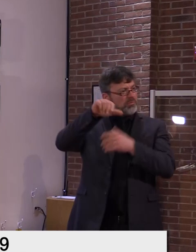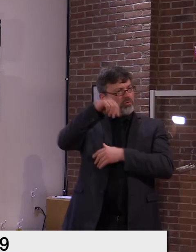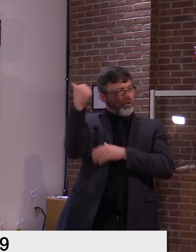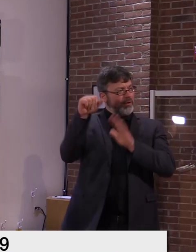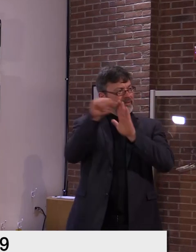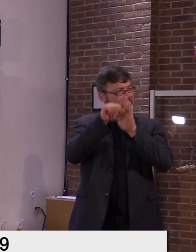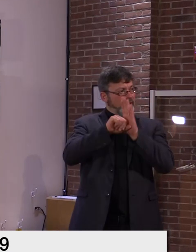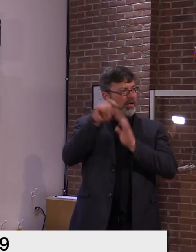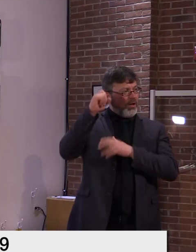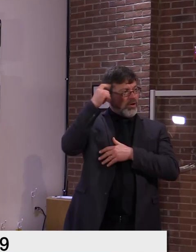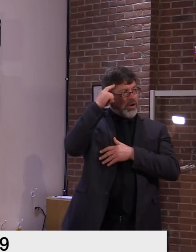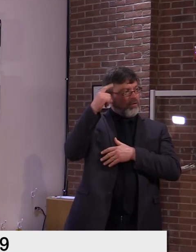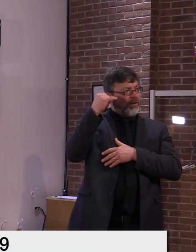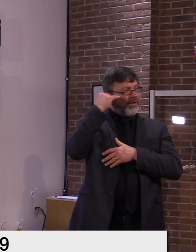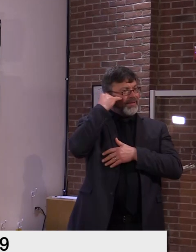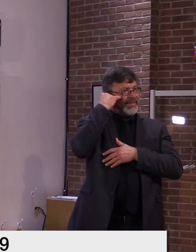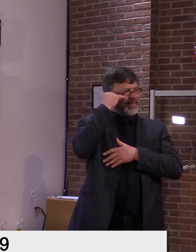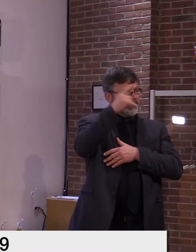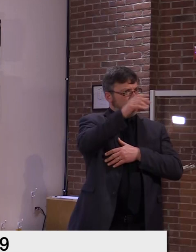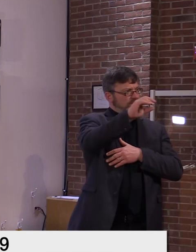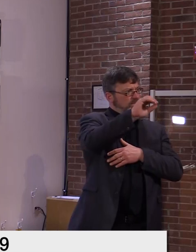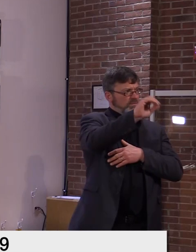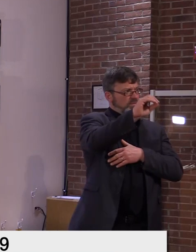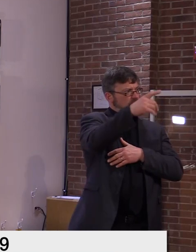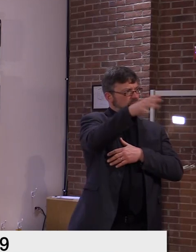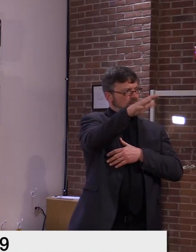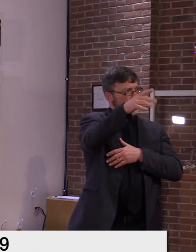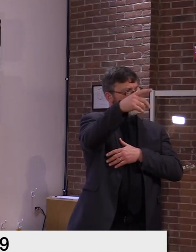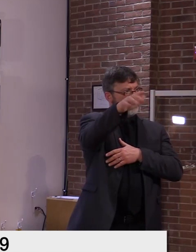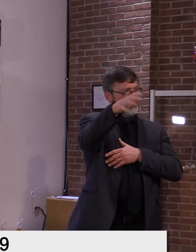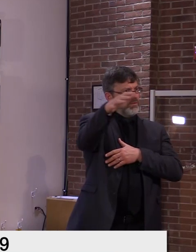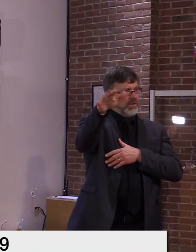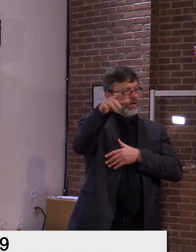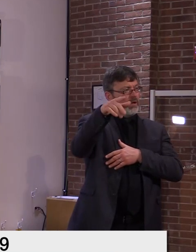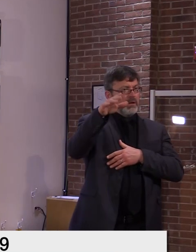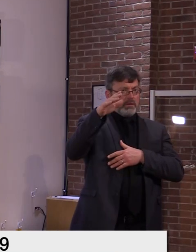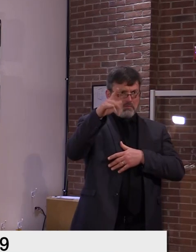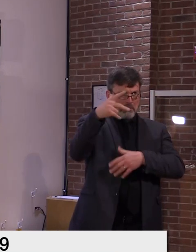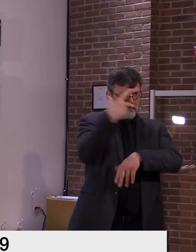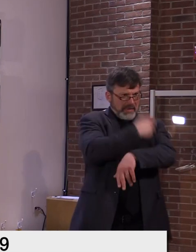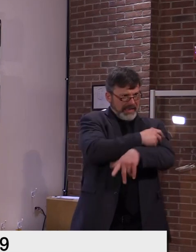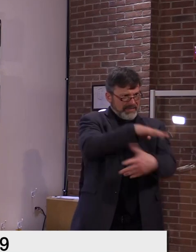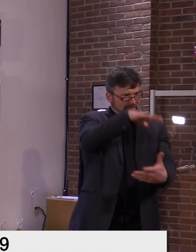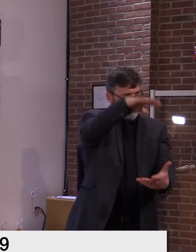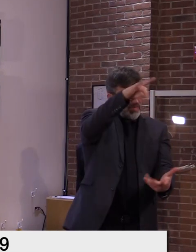and where the population is more willing to wanting to get vaccinated?